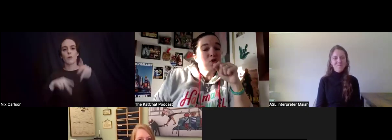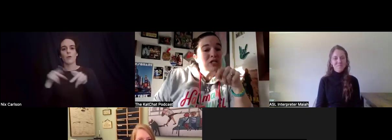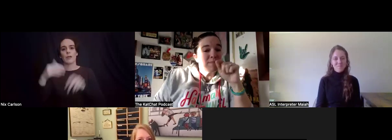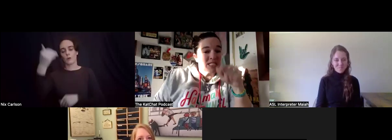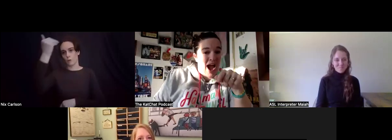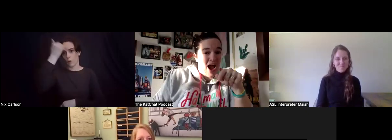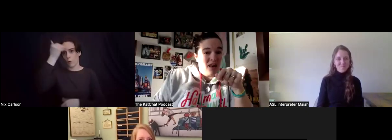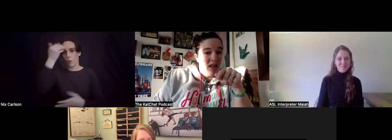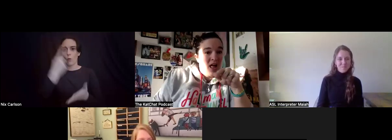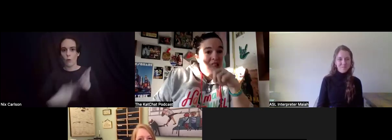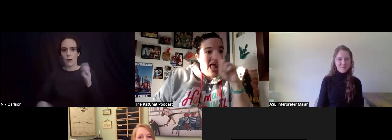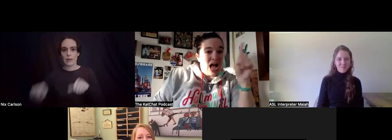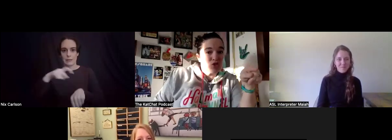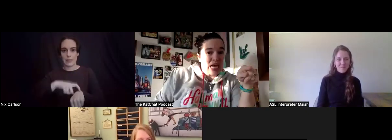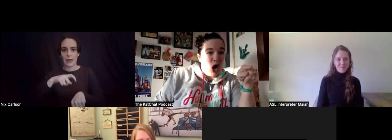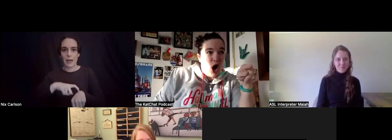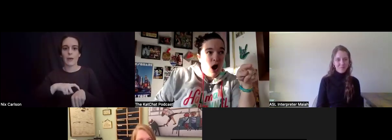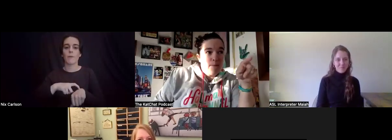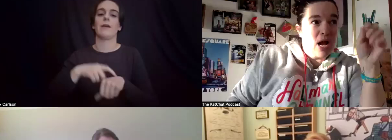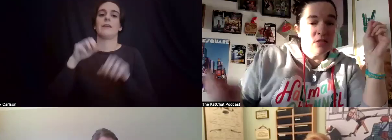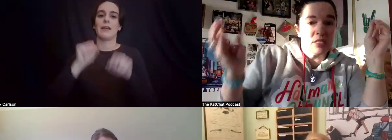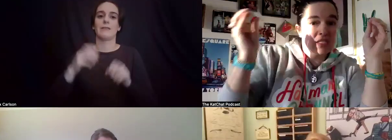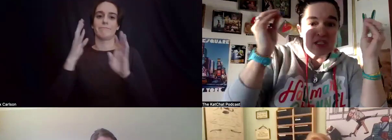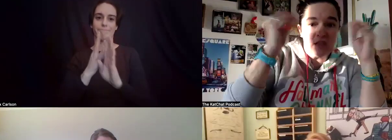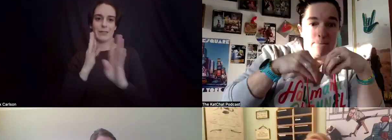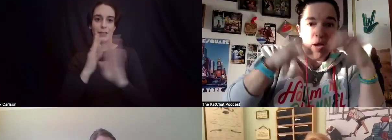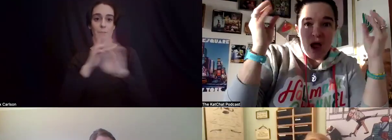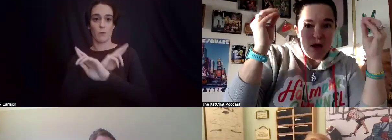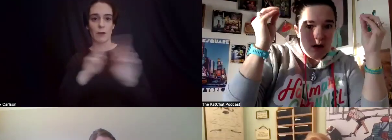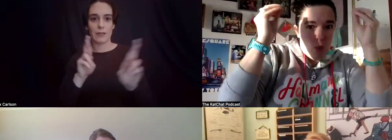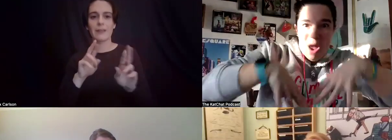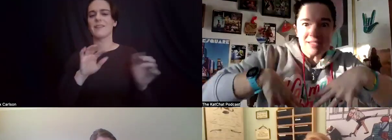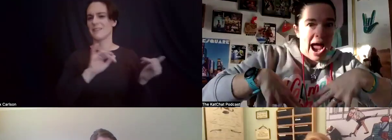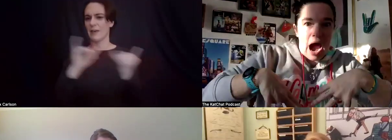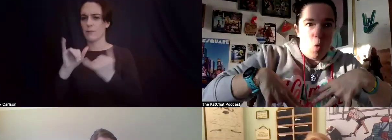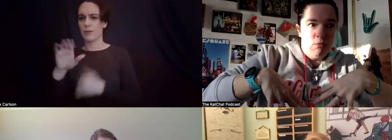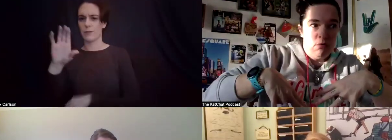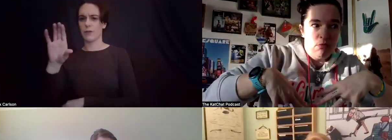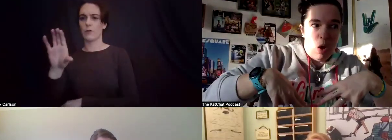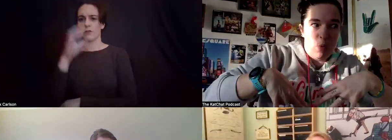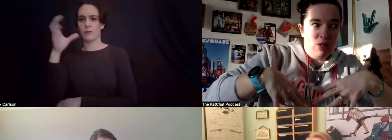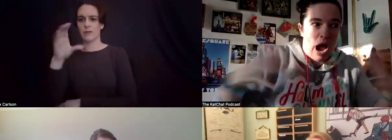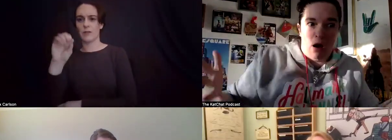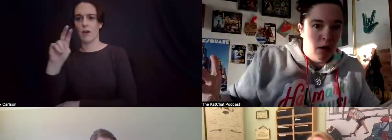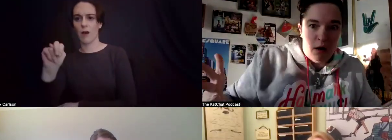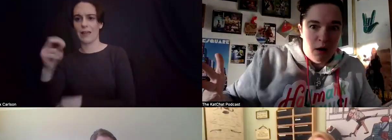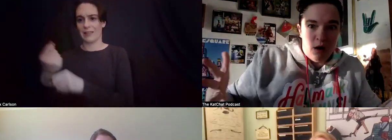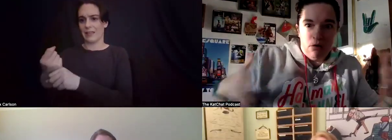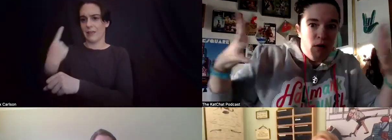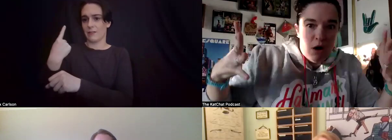happened with Christmas Con last year because the system went down. We were